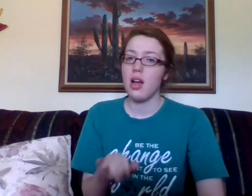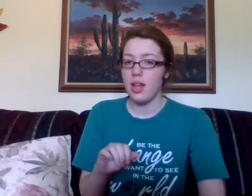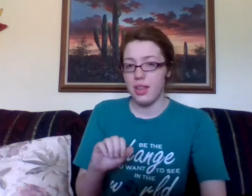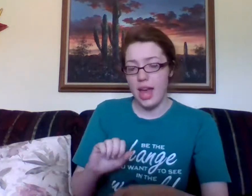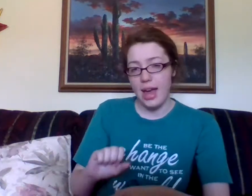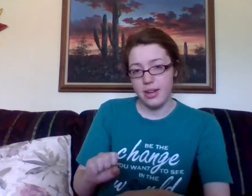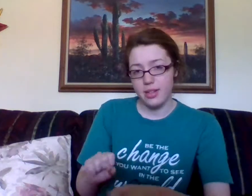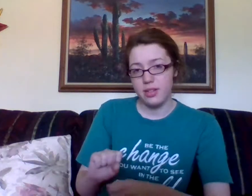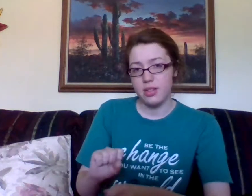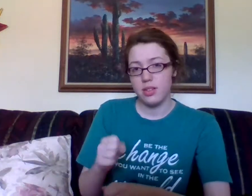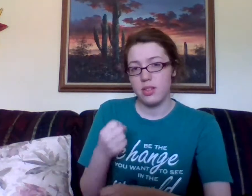that